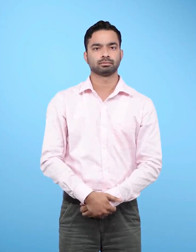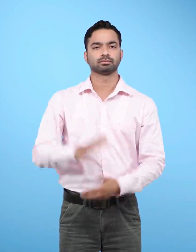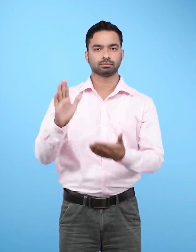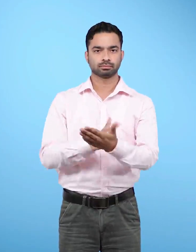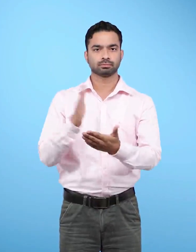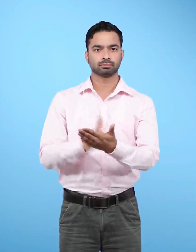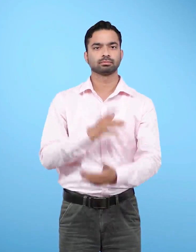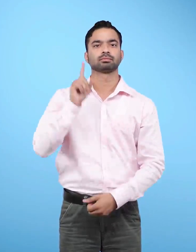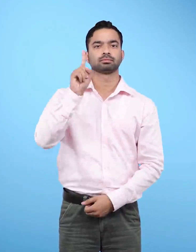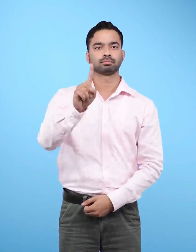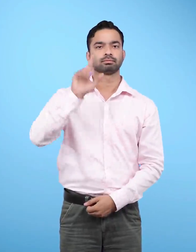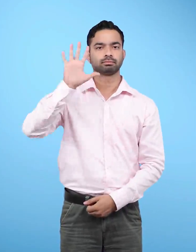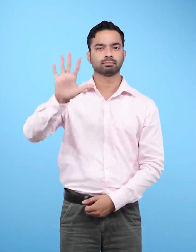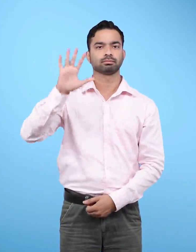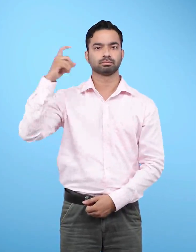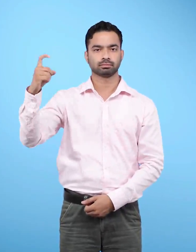Page 157.